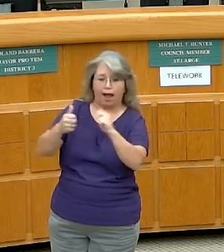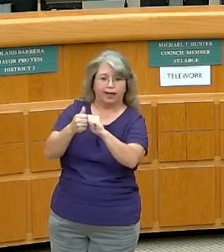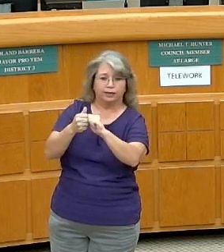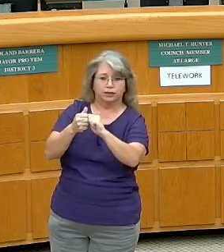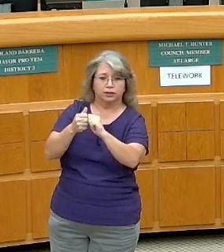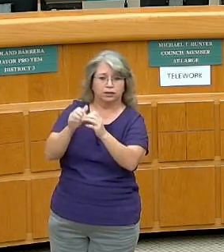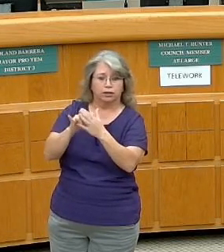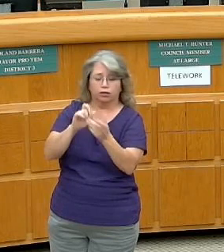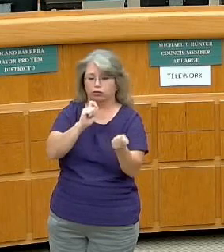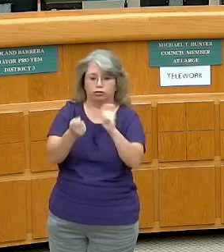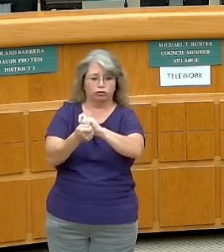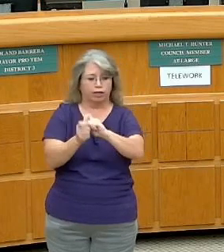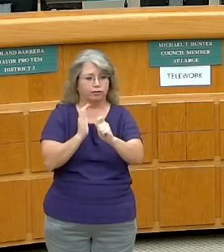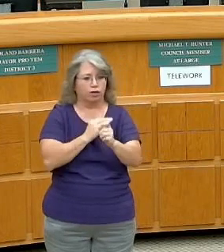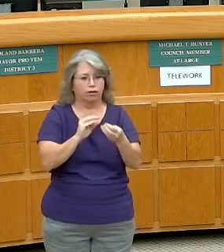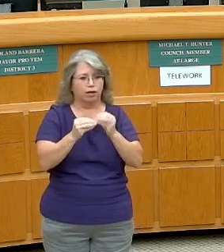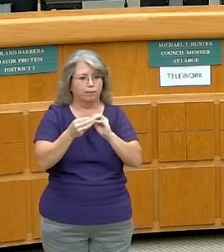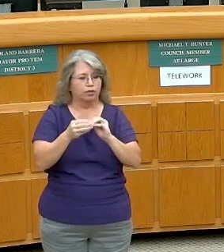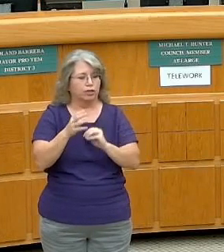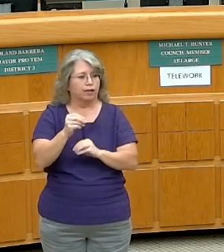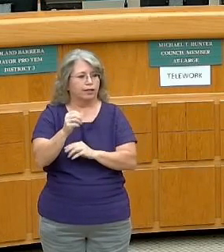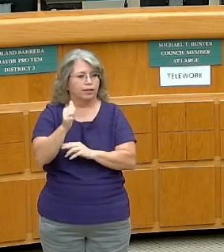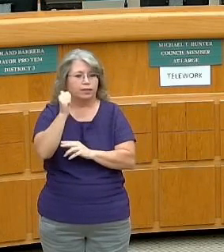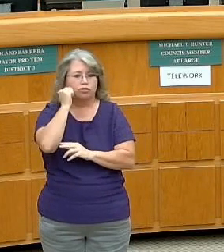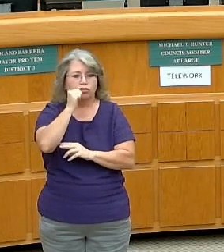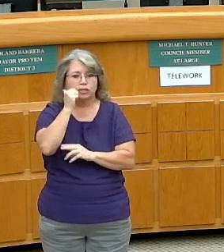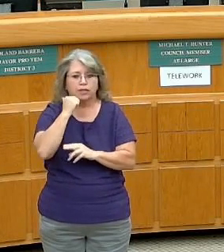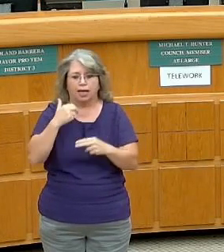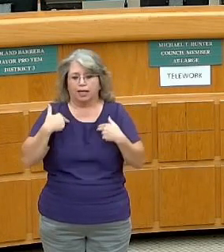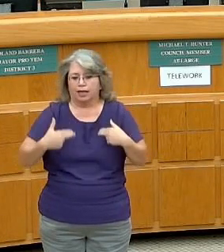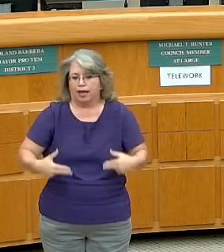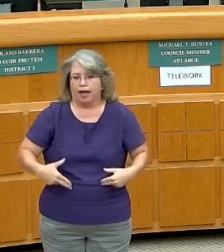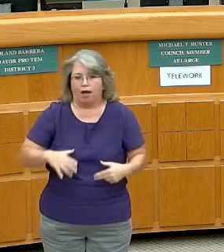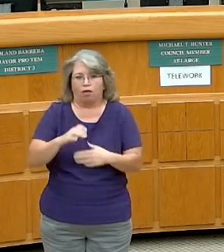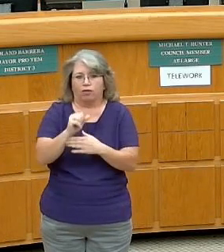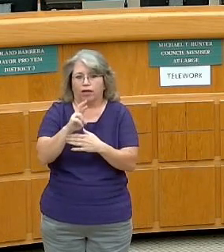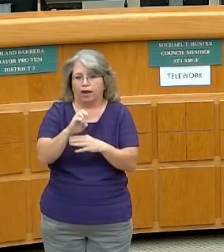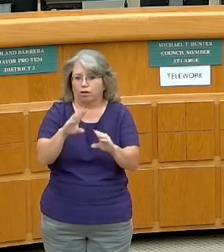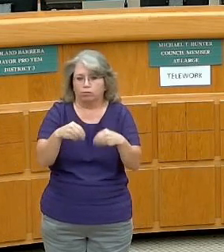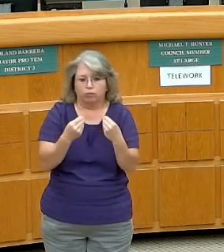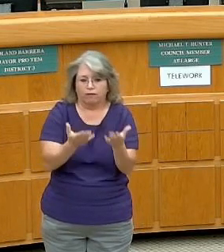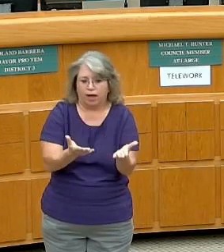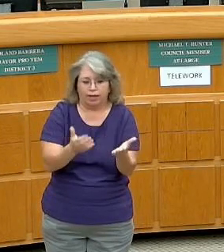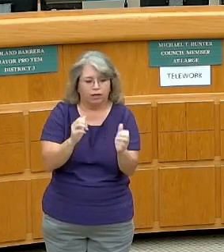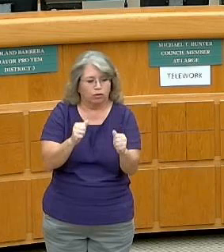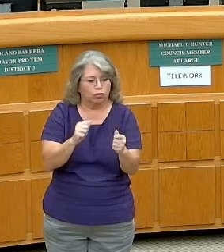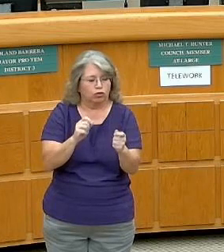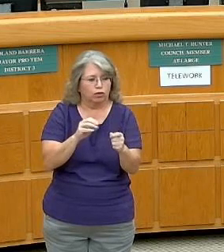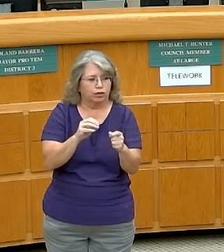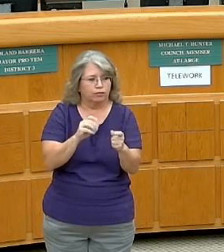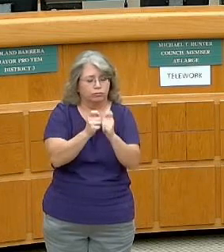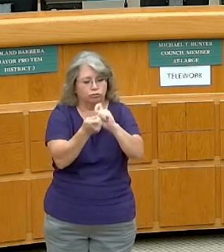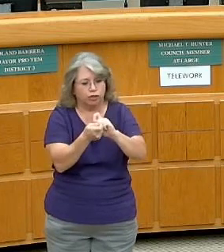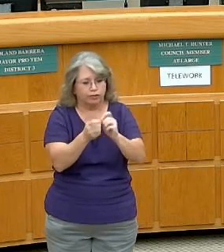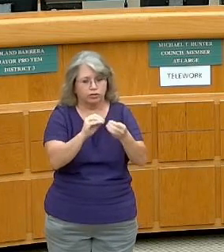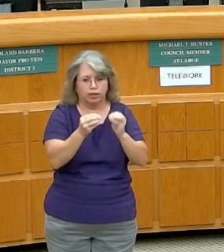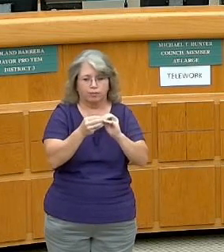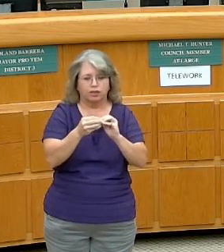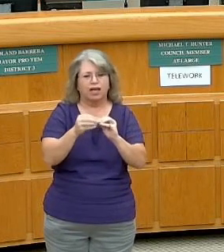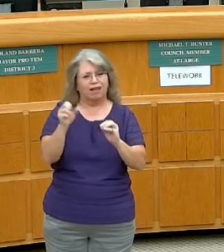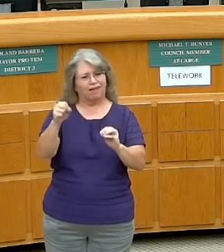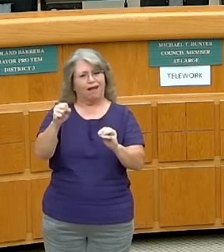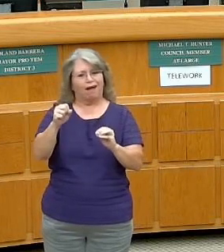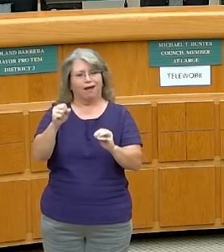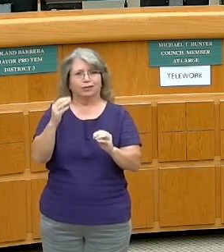the daily healthcare treatment affect those numbers. So while it's always good to kind of get a general sense of maybe where you are today,